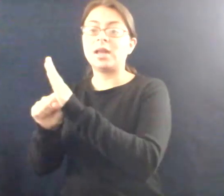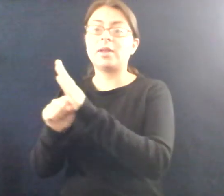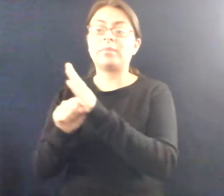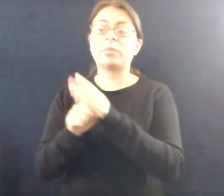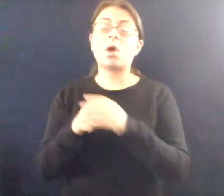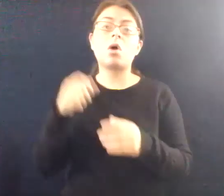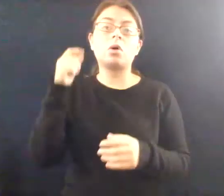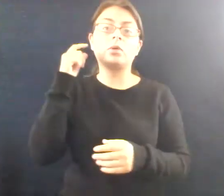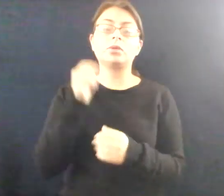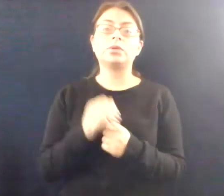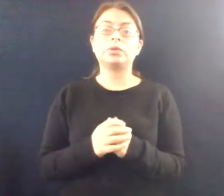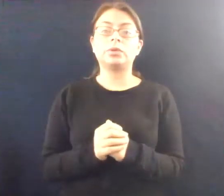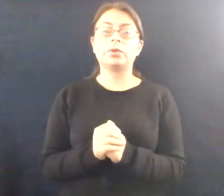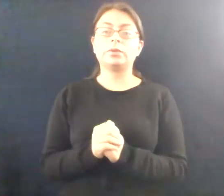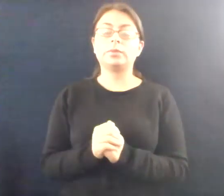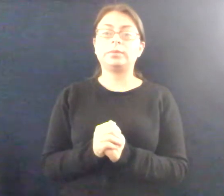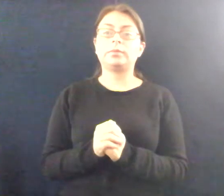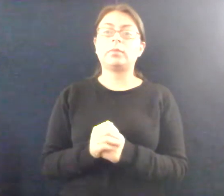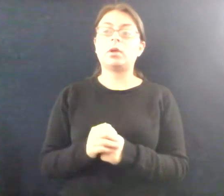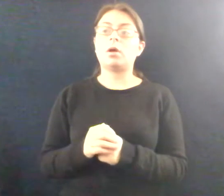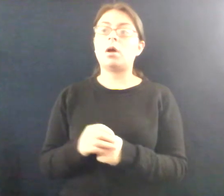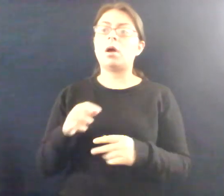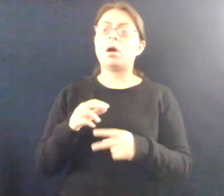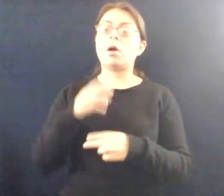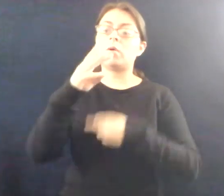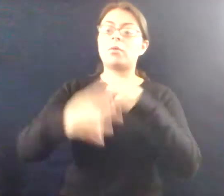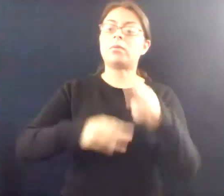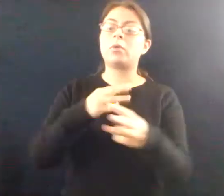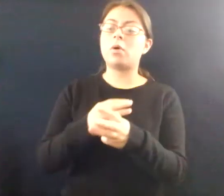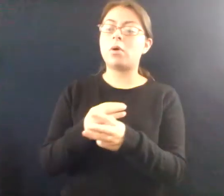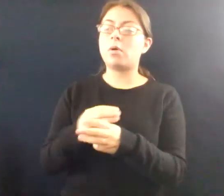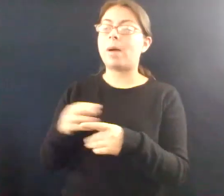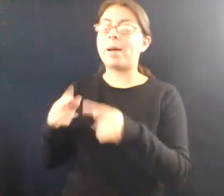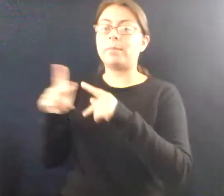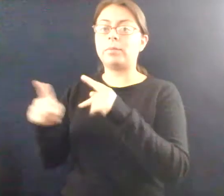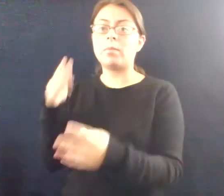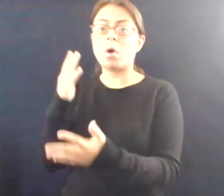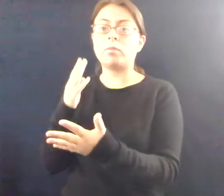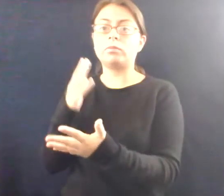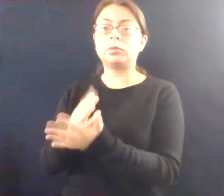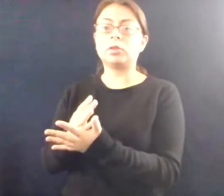All around the globe, people stopped what they were doing and headed for California.